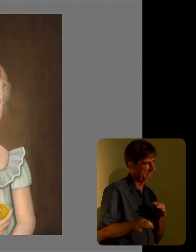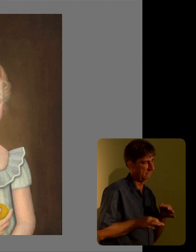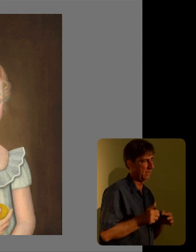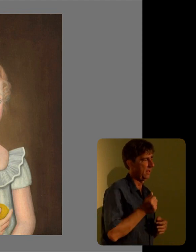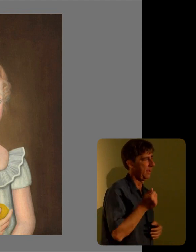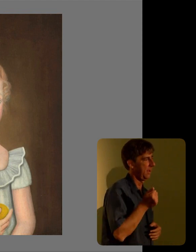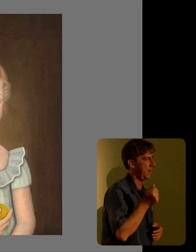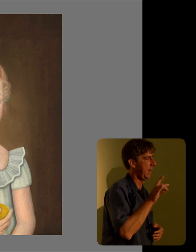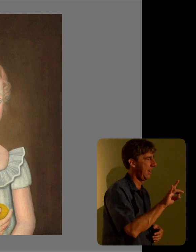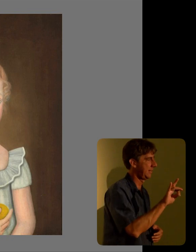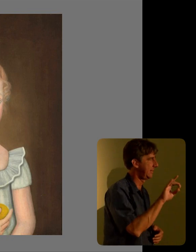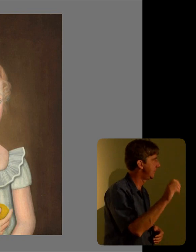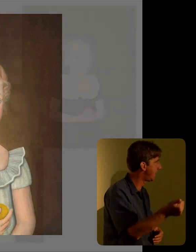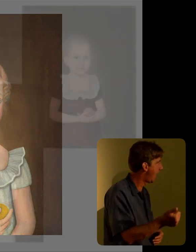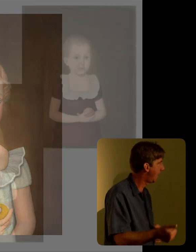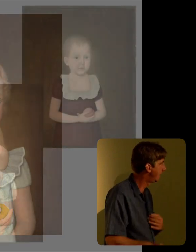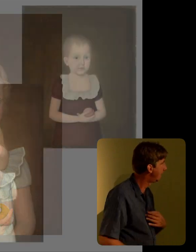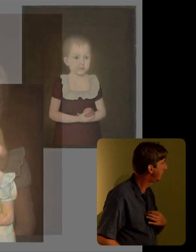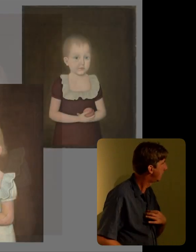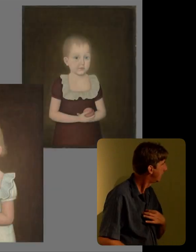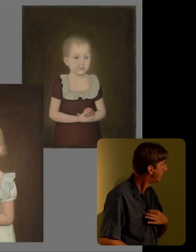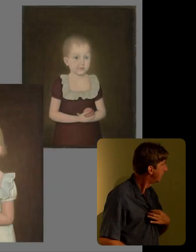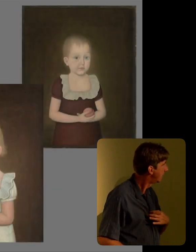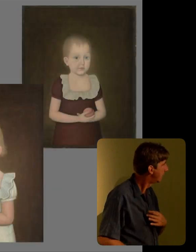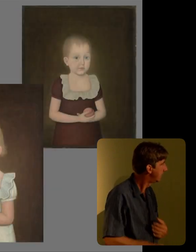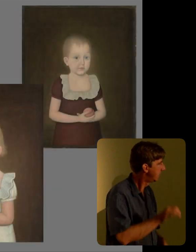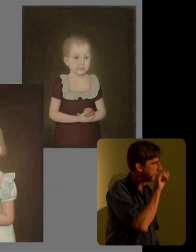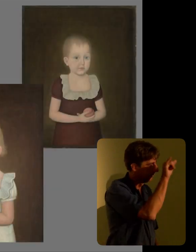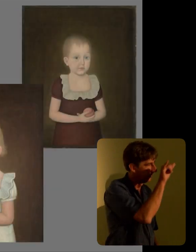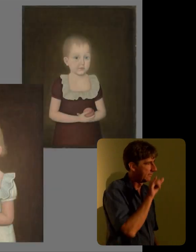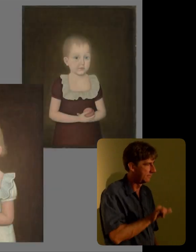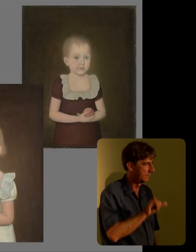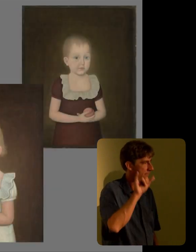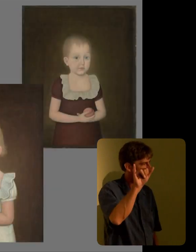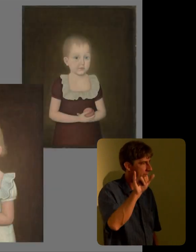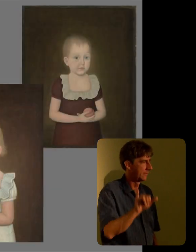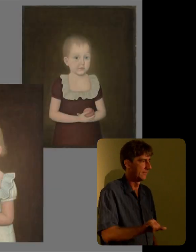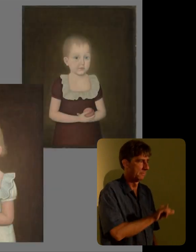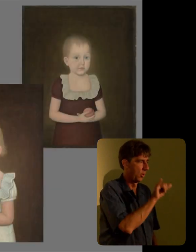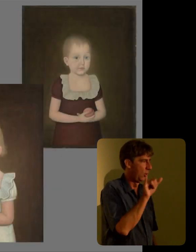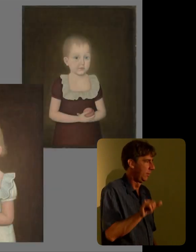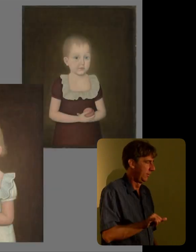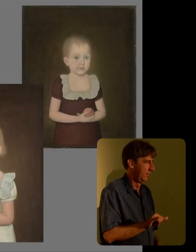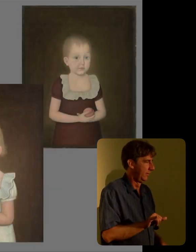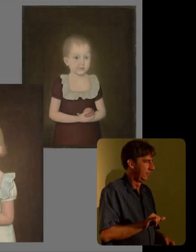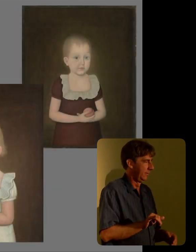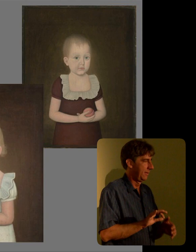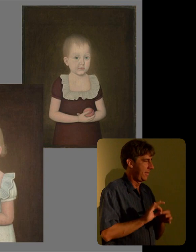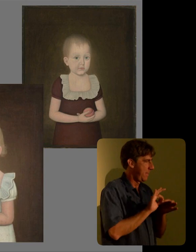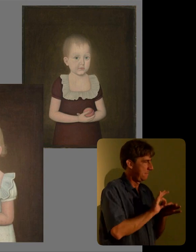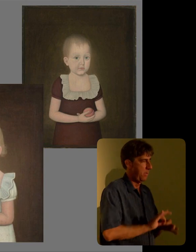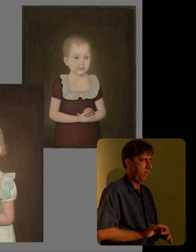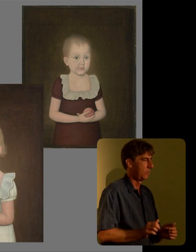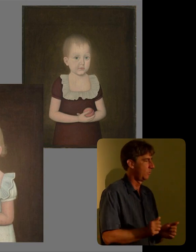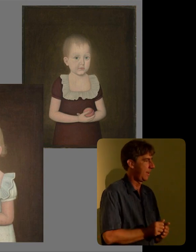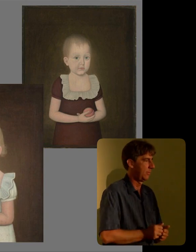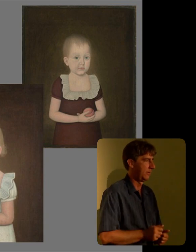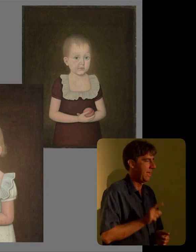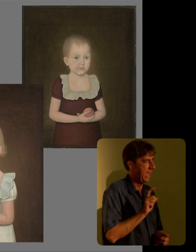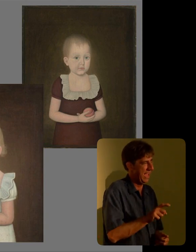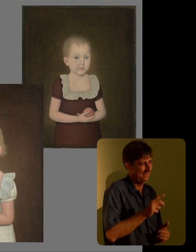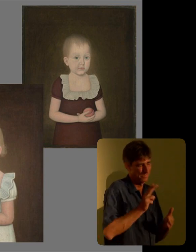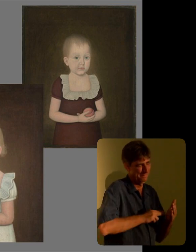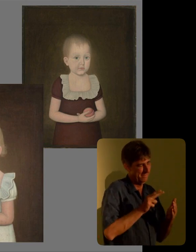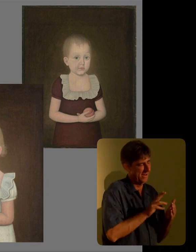relation to Mary Coffin and the child with a peach, I think you can see these three belong together. They really must have been done at about the